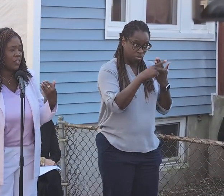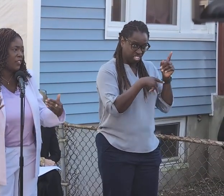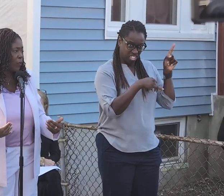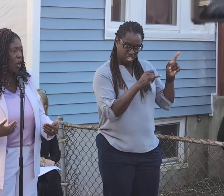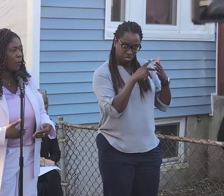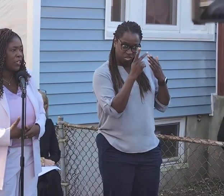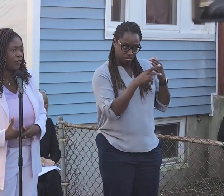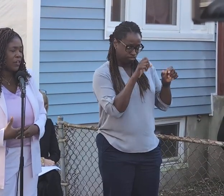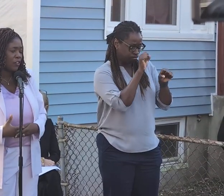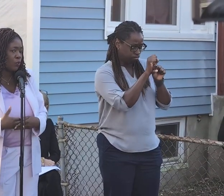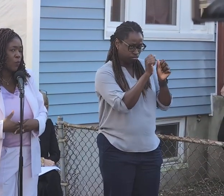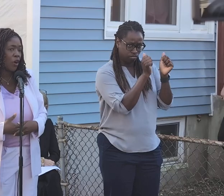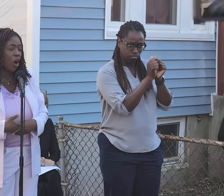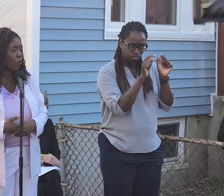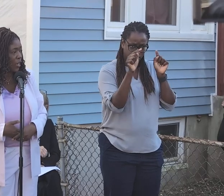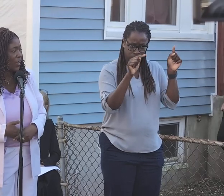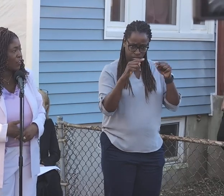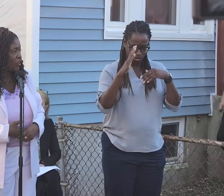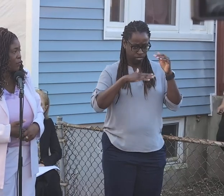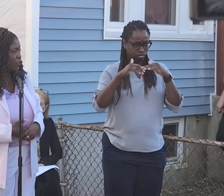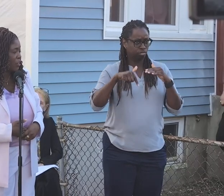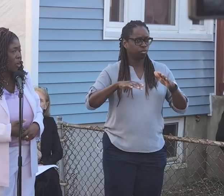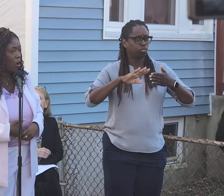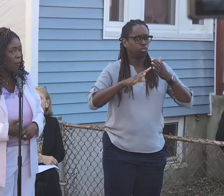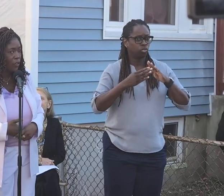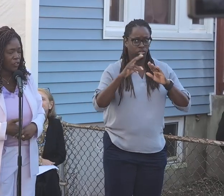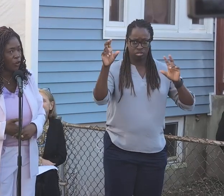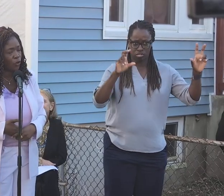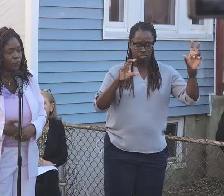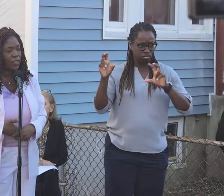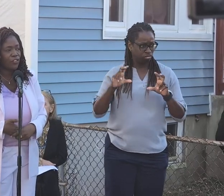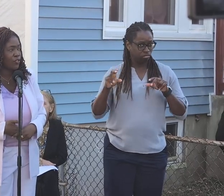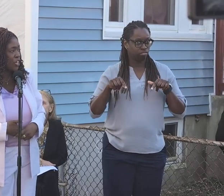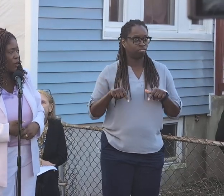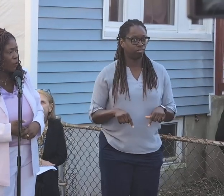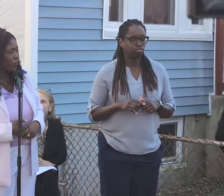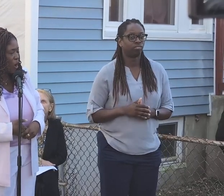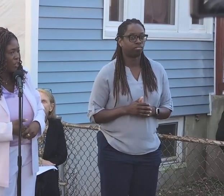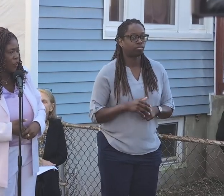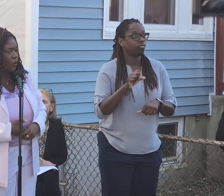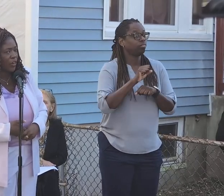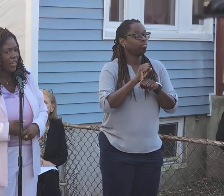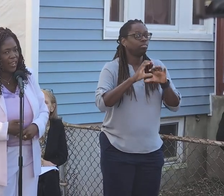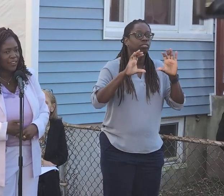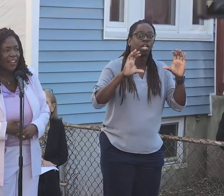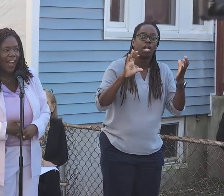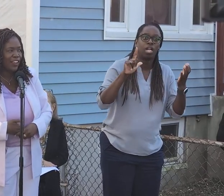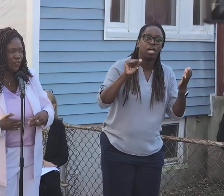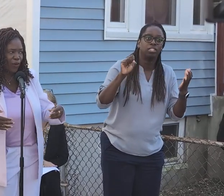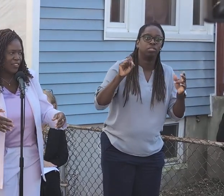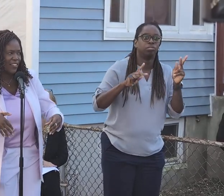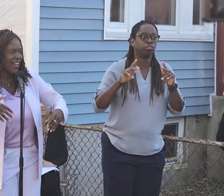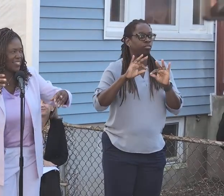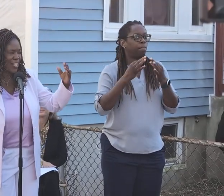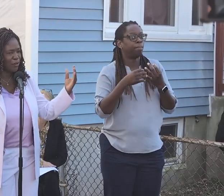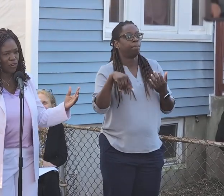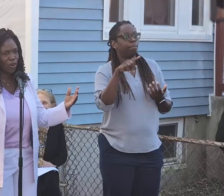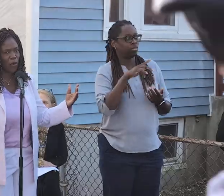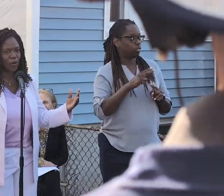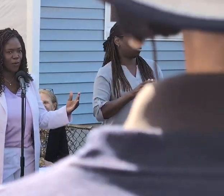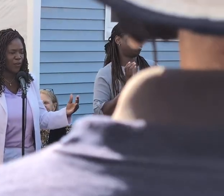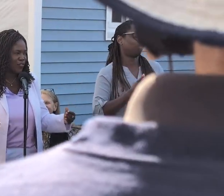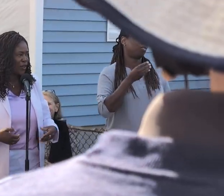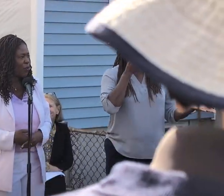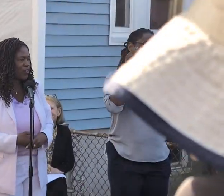build a city that we all believe in. And it's one where our working class families can call Boston home. So thank you everyone for all of your work. And I look forward to the next